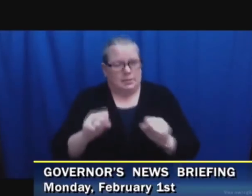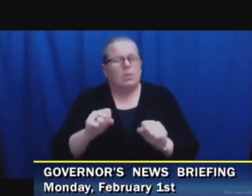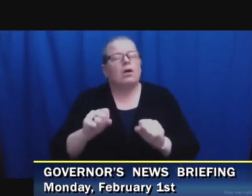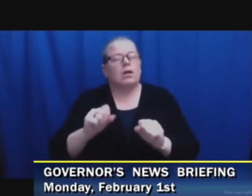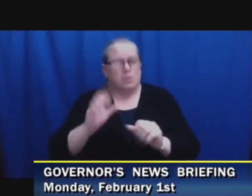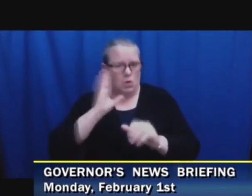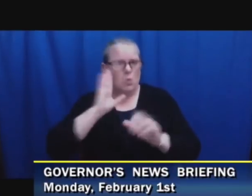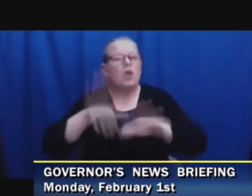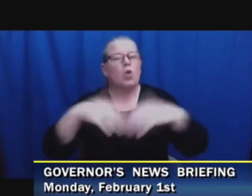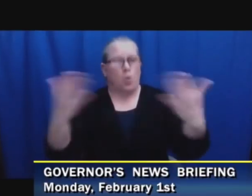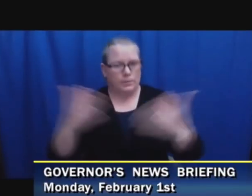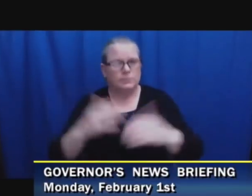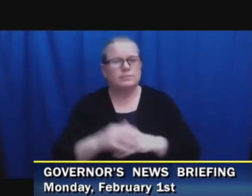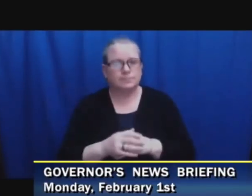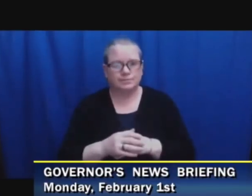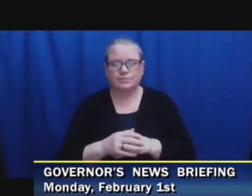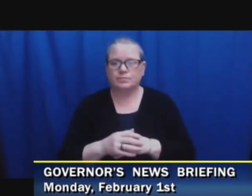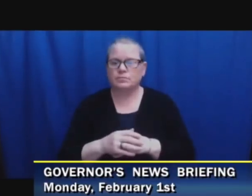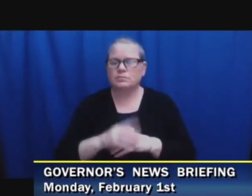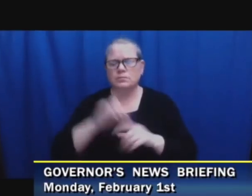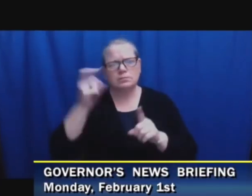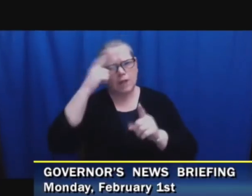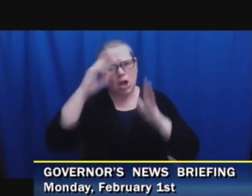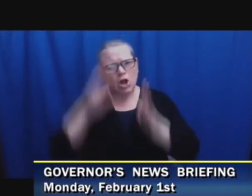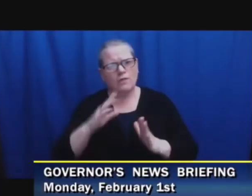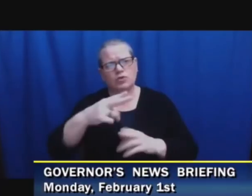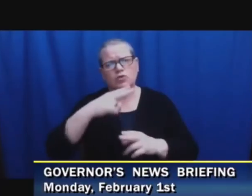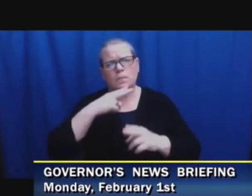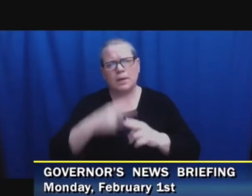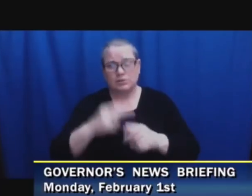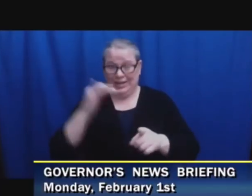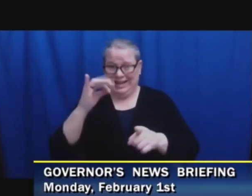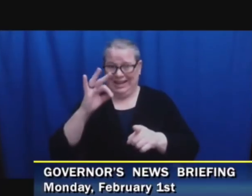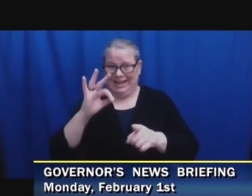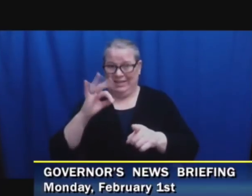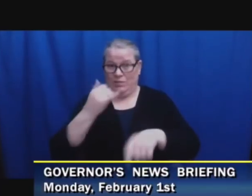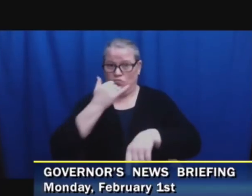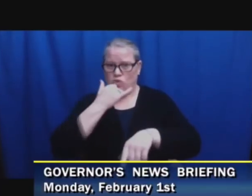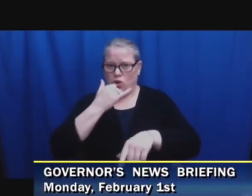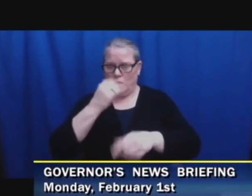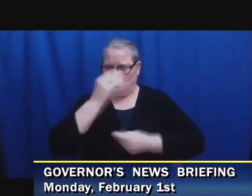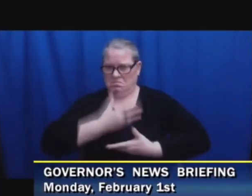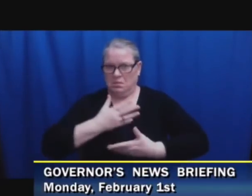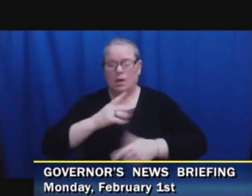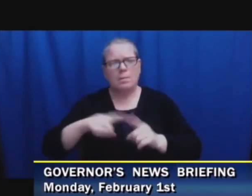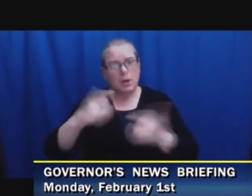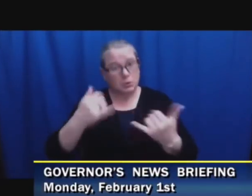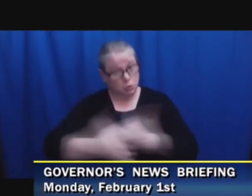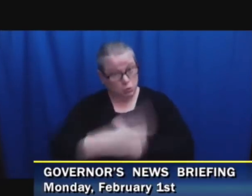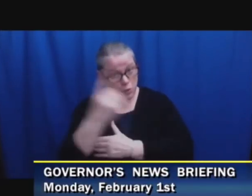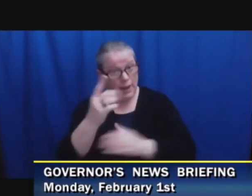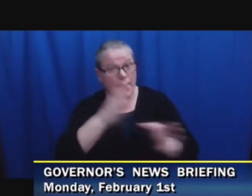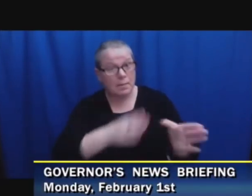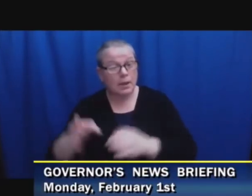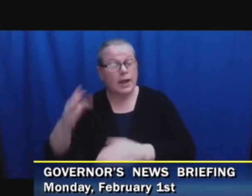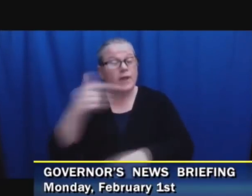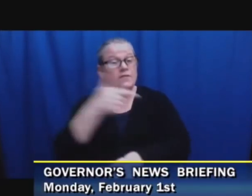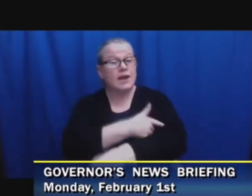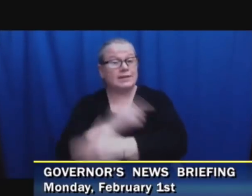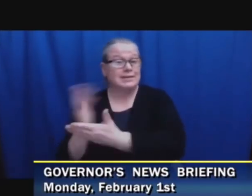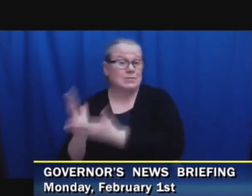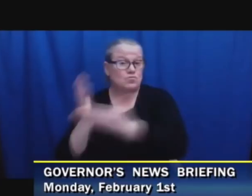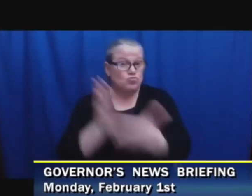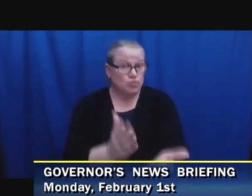And Governor, I think you mentioned, correct me if I'm wrong, that today's vaccine shipment did not arrive. Is that